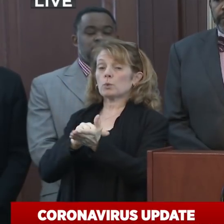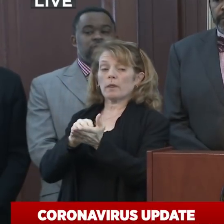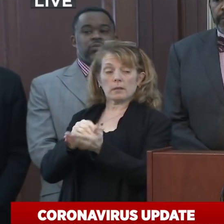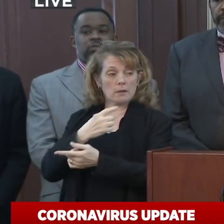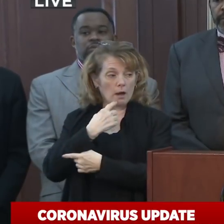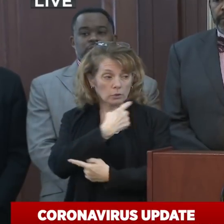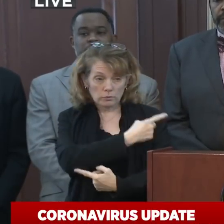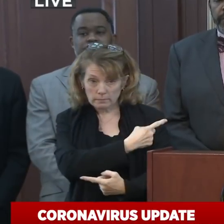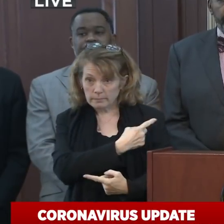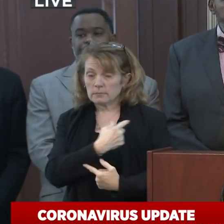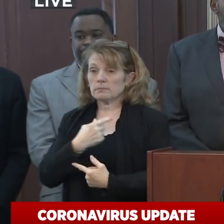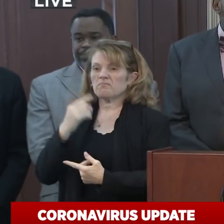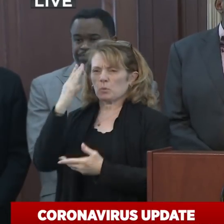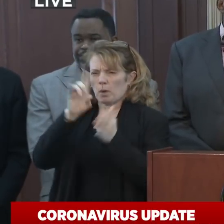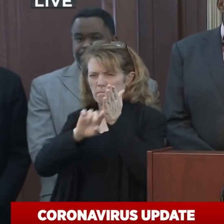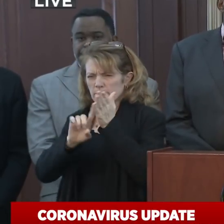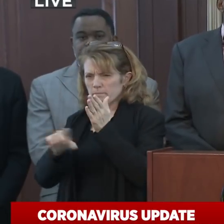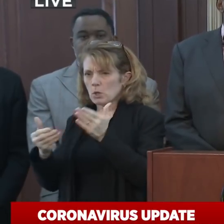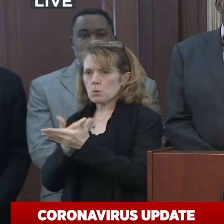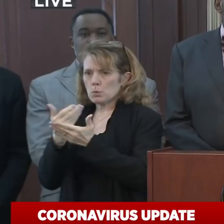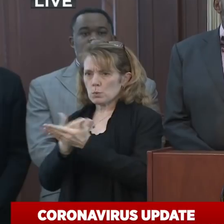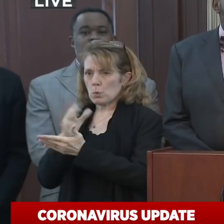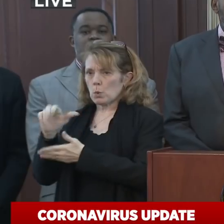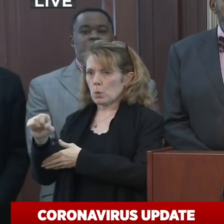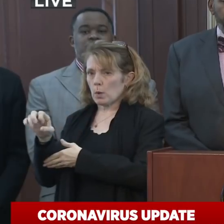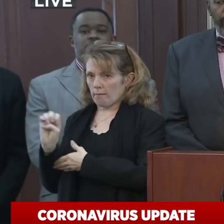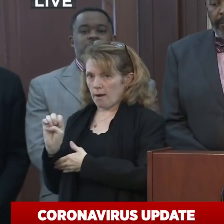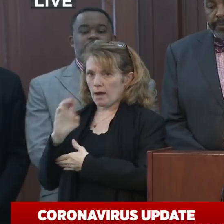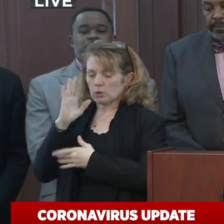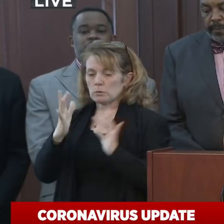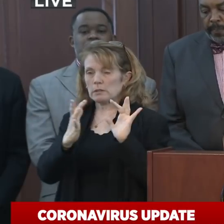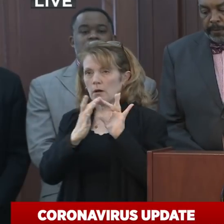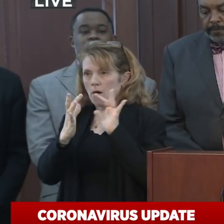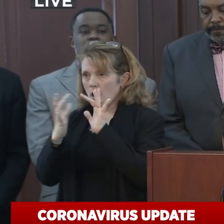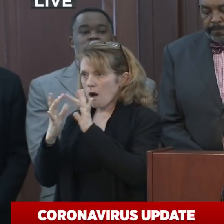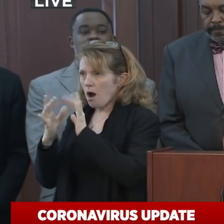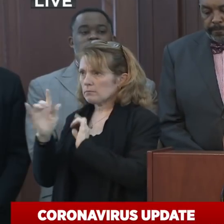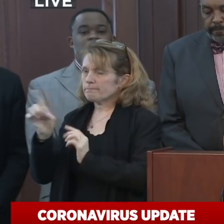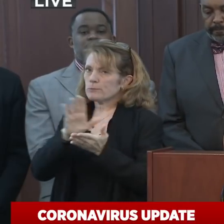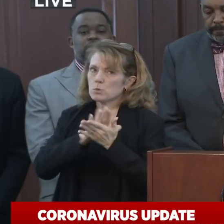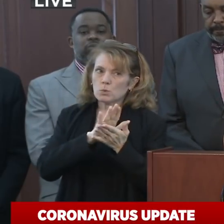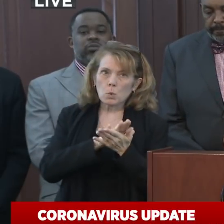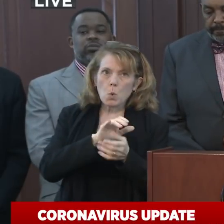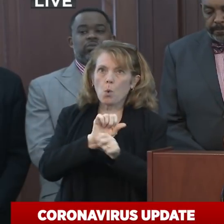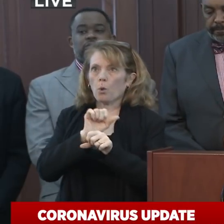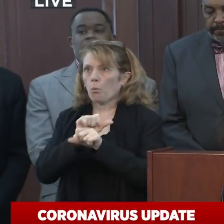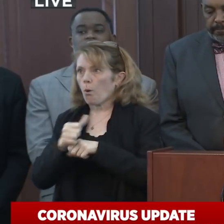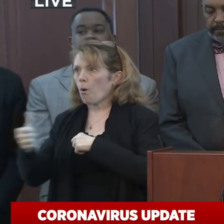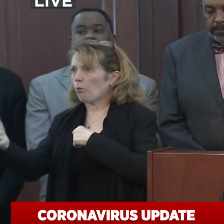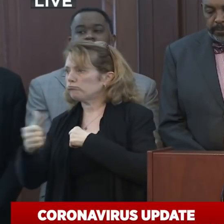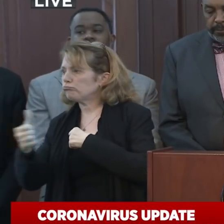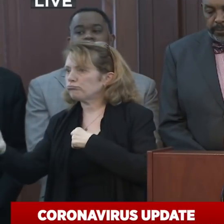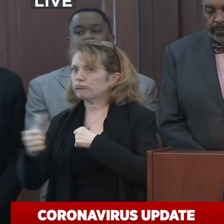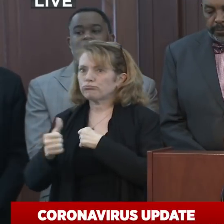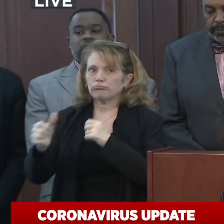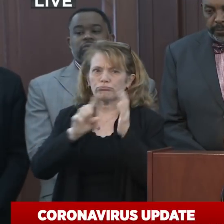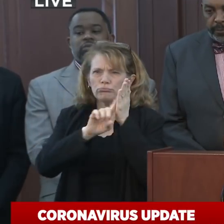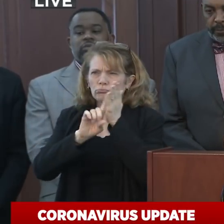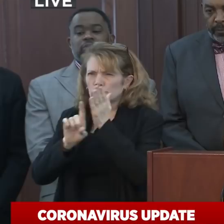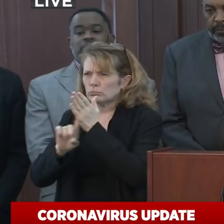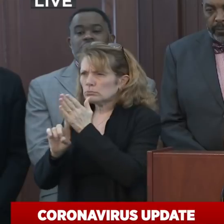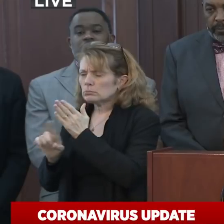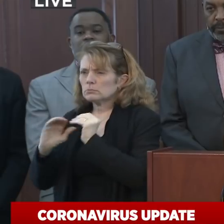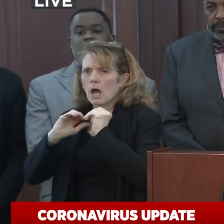investigations into the new cases, we go through their contacts, where they go to school, where they go to work, how they get to work, if they've traveled, if they've been to a family